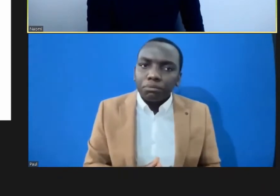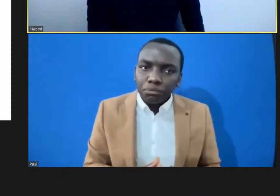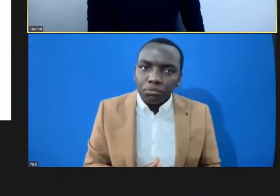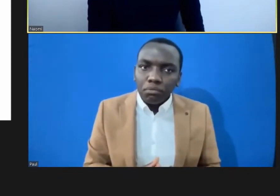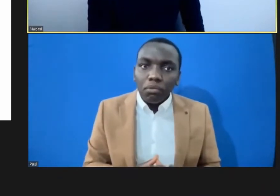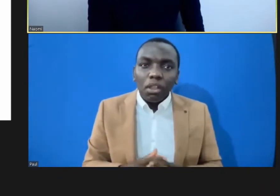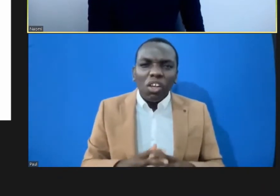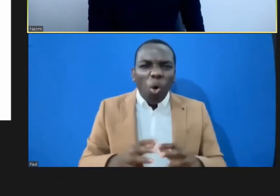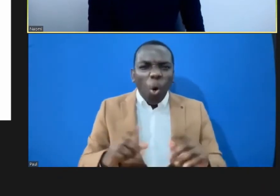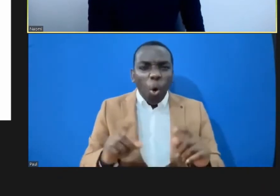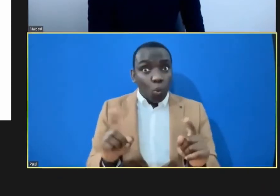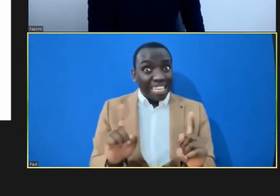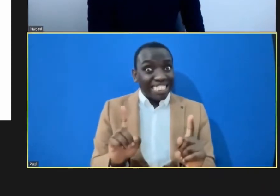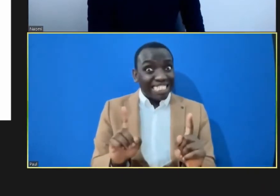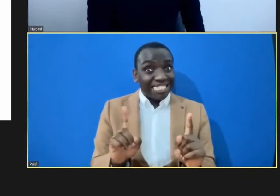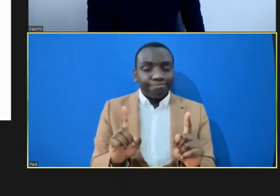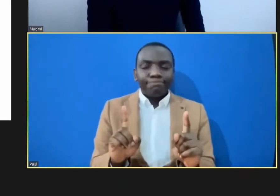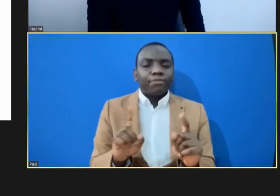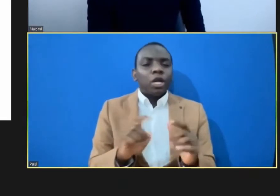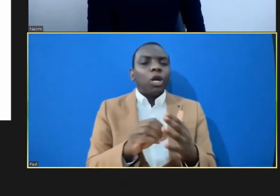Next slide, please.